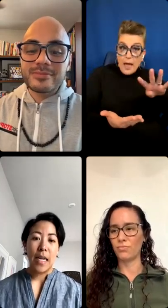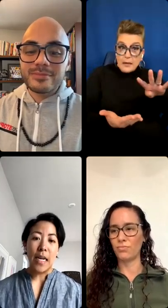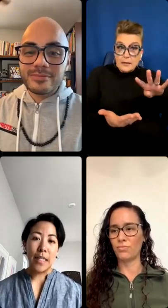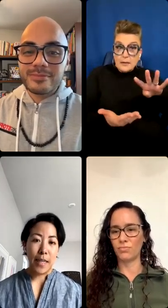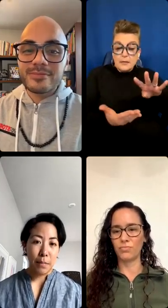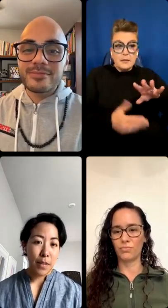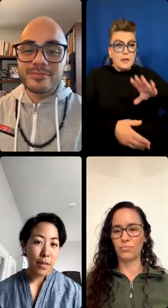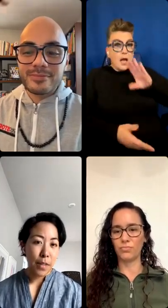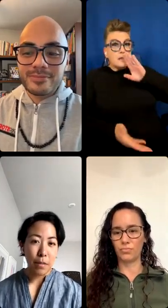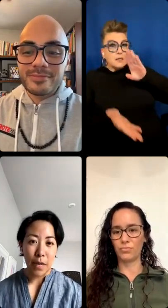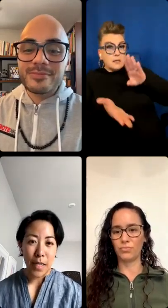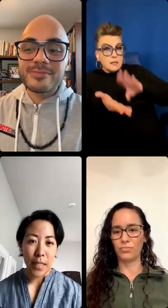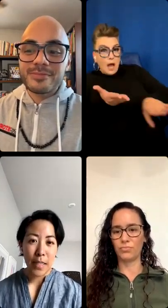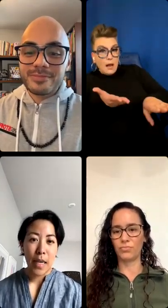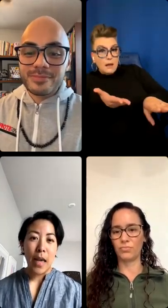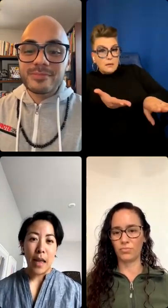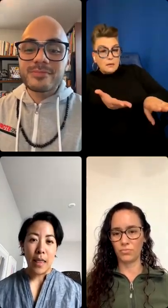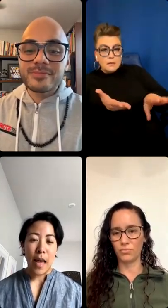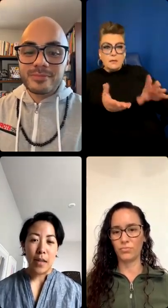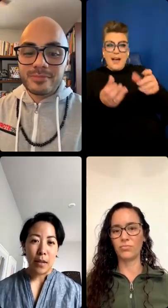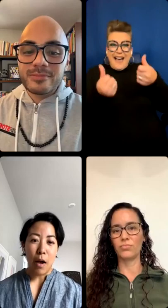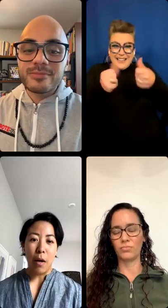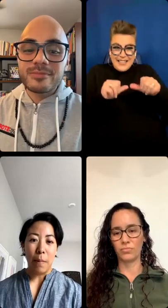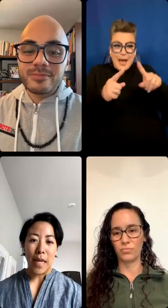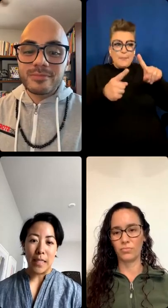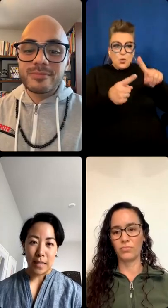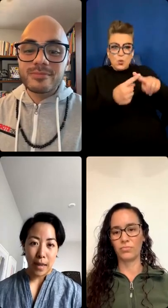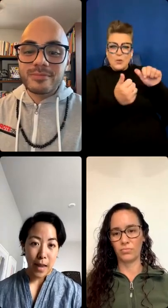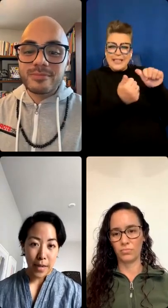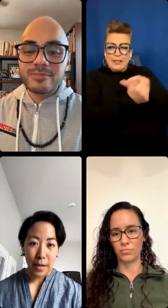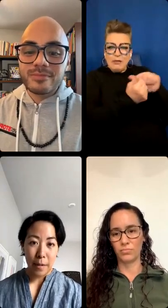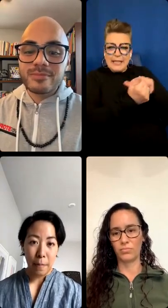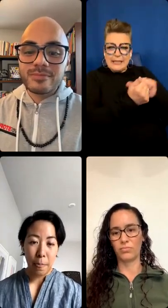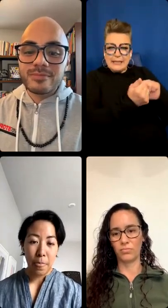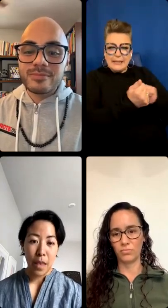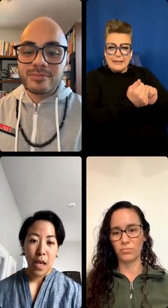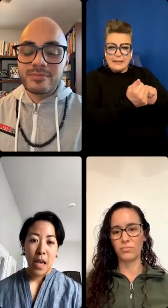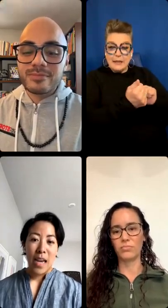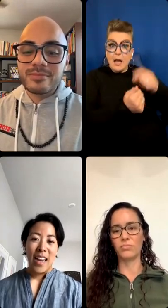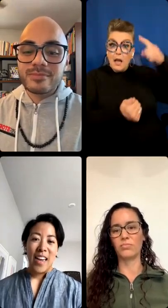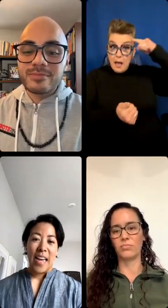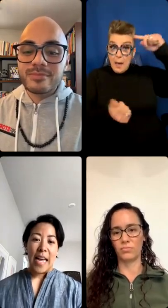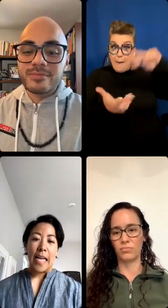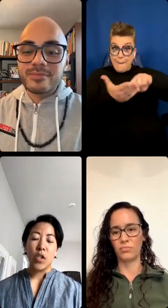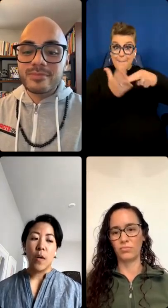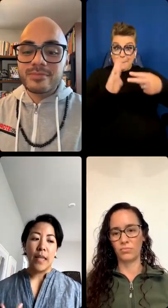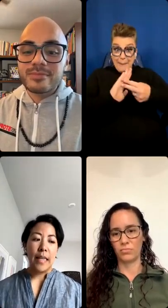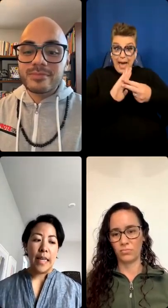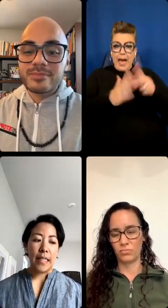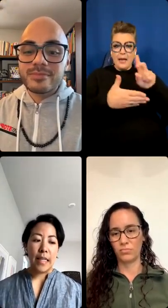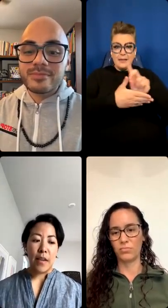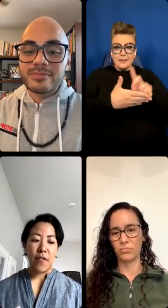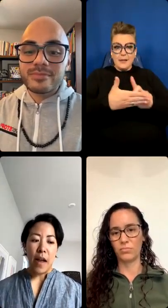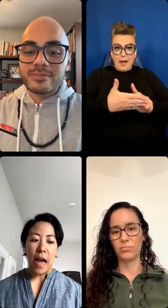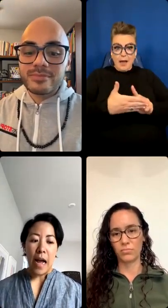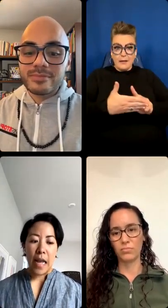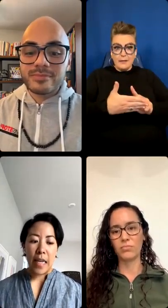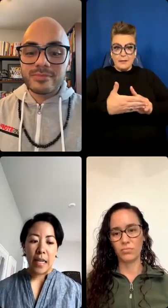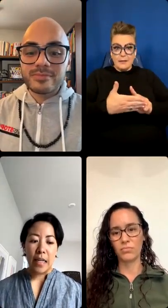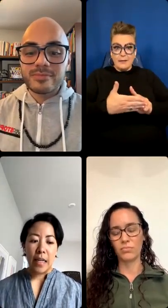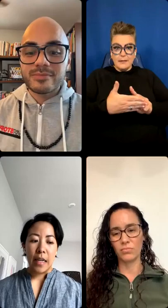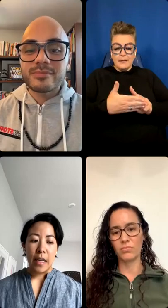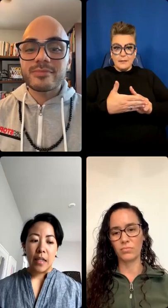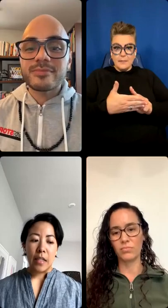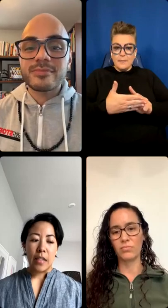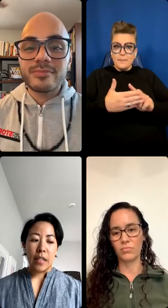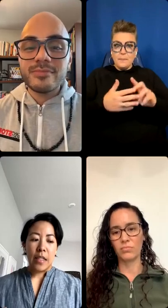silences, attempts to erase, and that is all by design. And so if